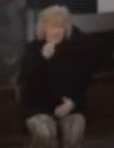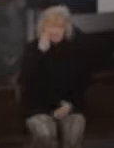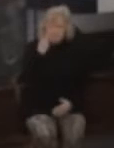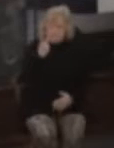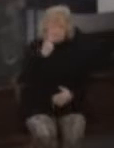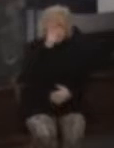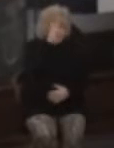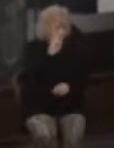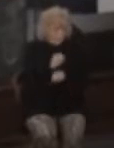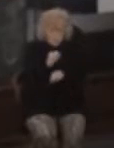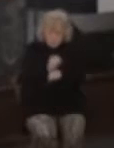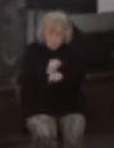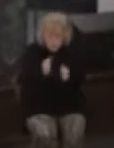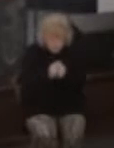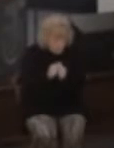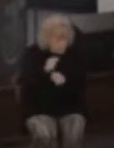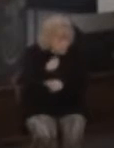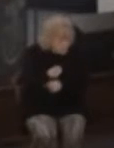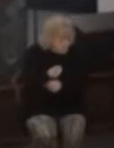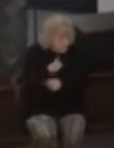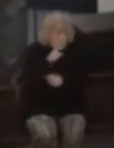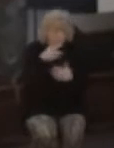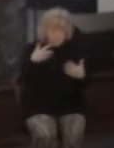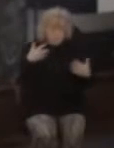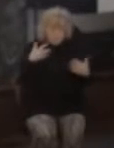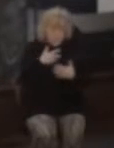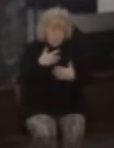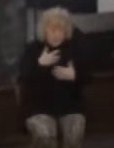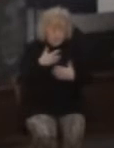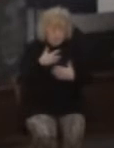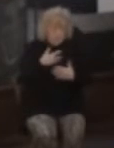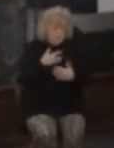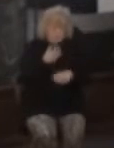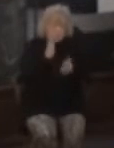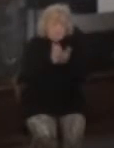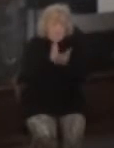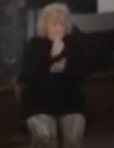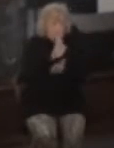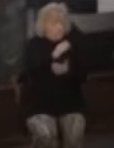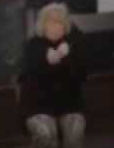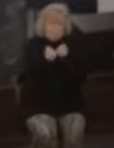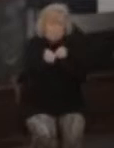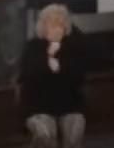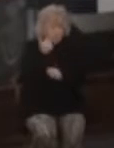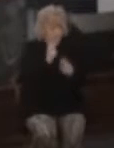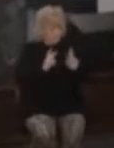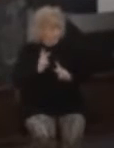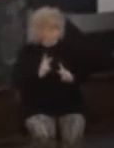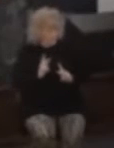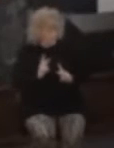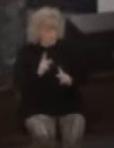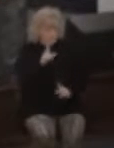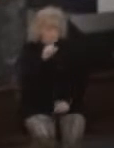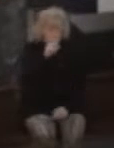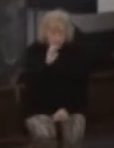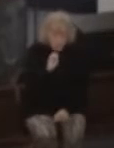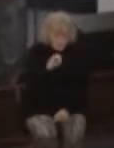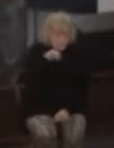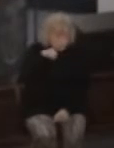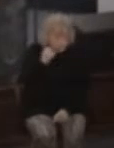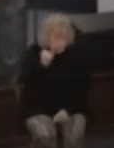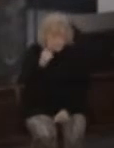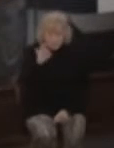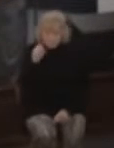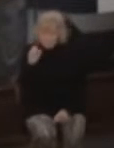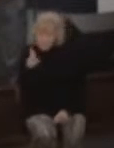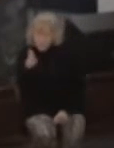in others. Fear will keep you from loving others as you should. Love, jealousy, and fear all